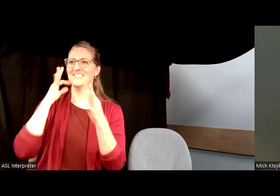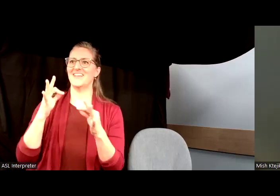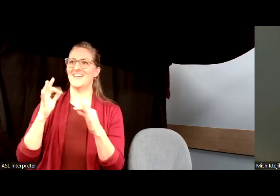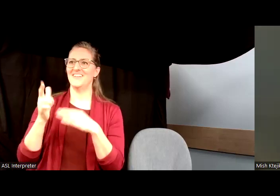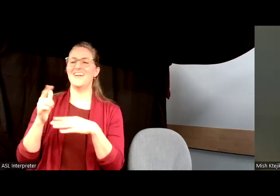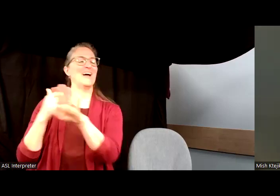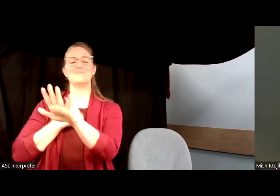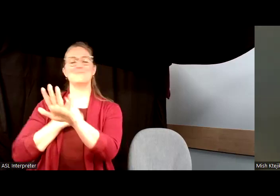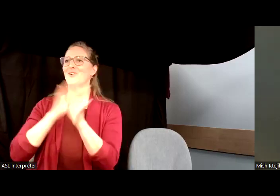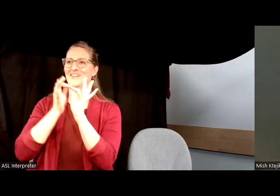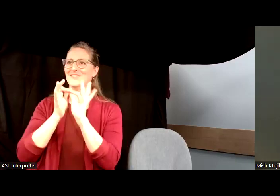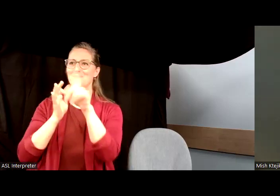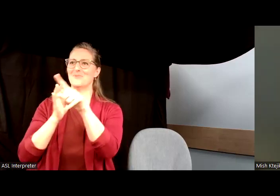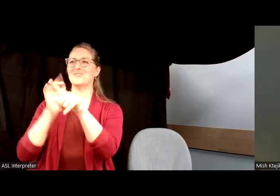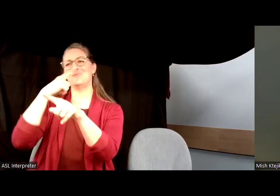want to go with?